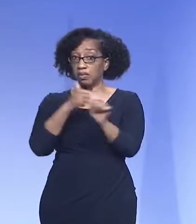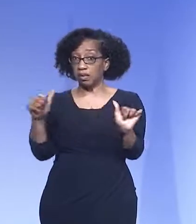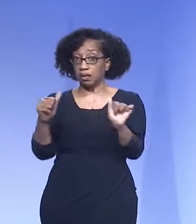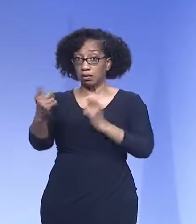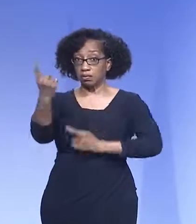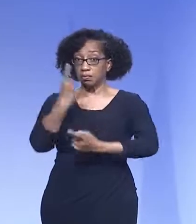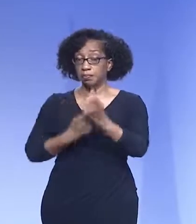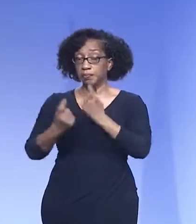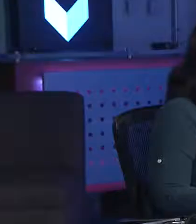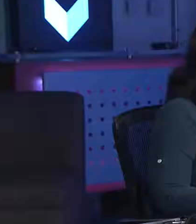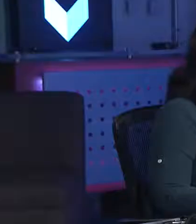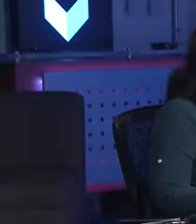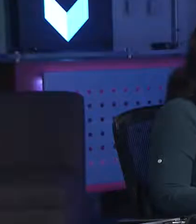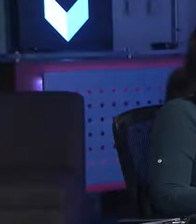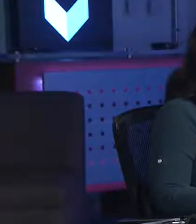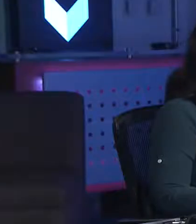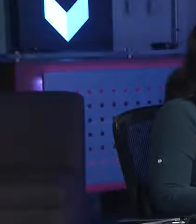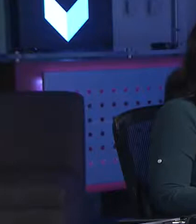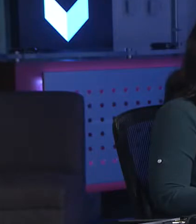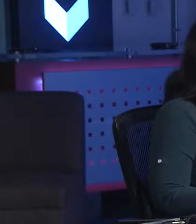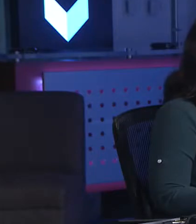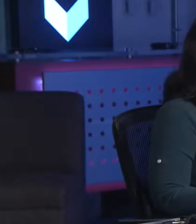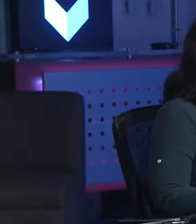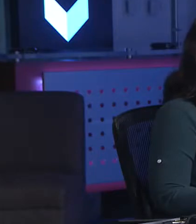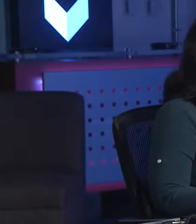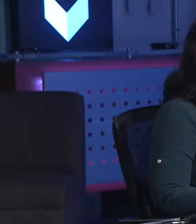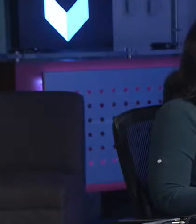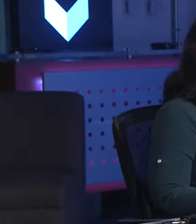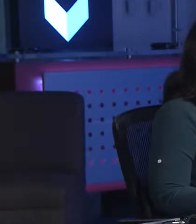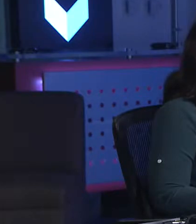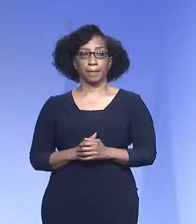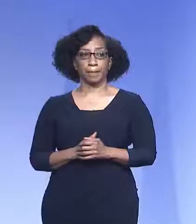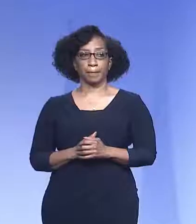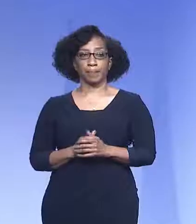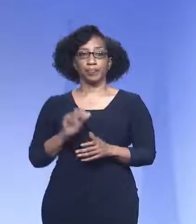questions you may have. Brad Broders, Local 24.